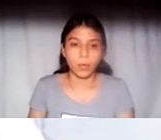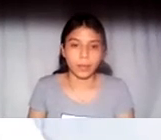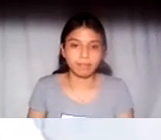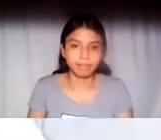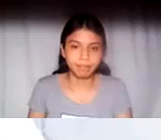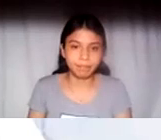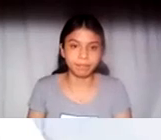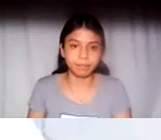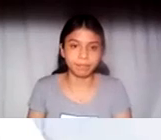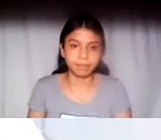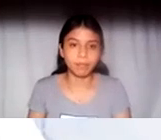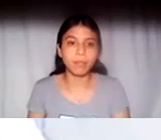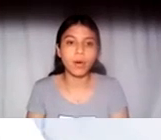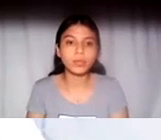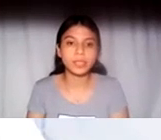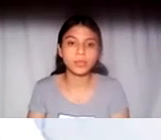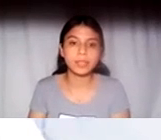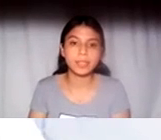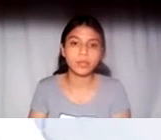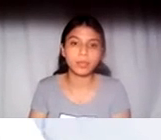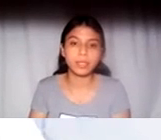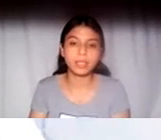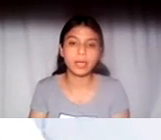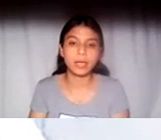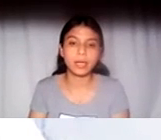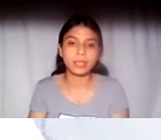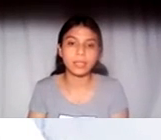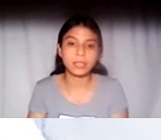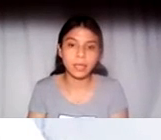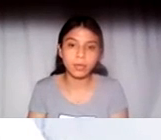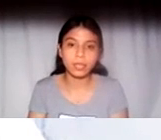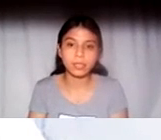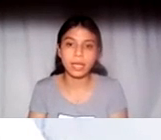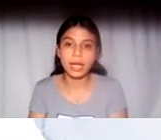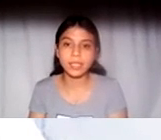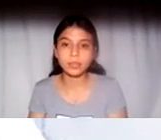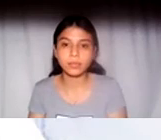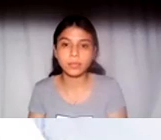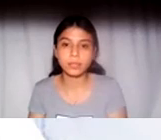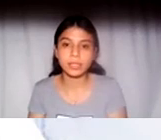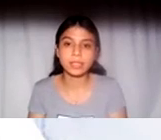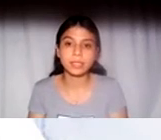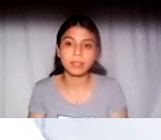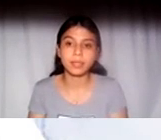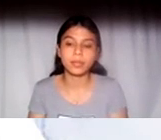Well, mouth gestures seem to be analyzable as action gestures that